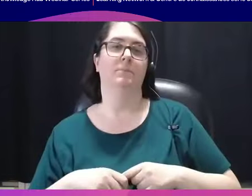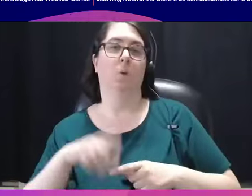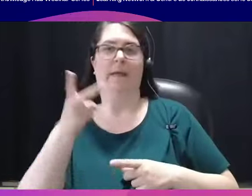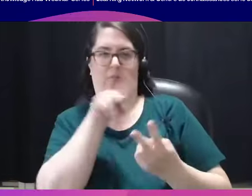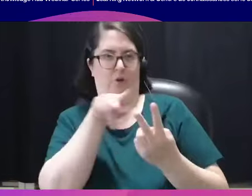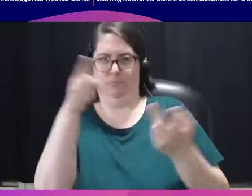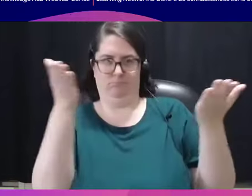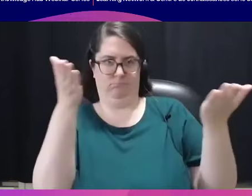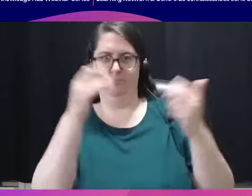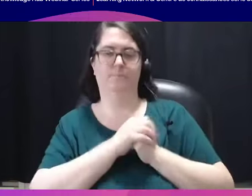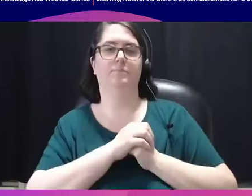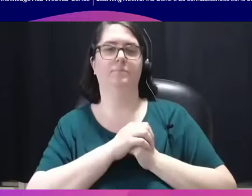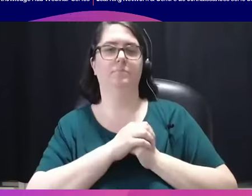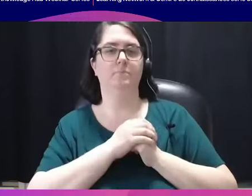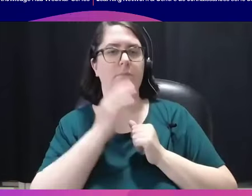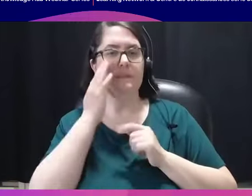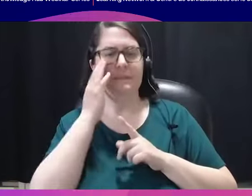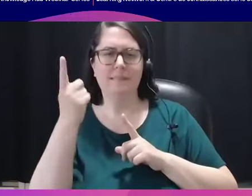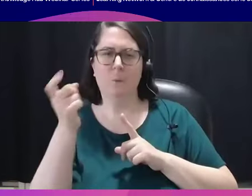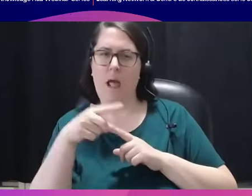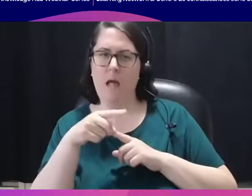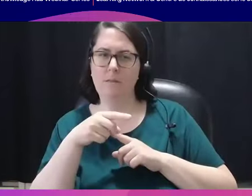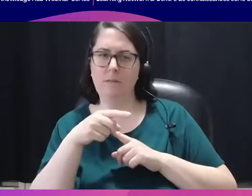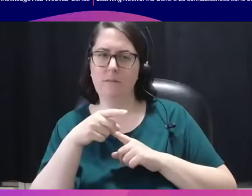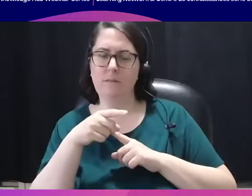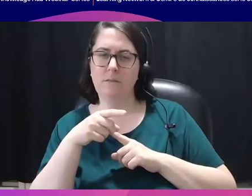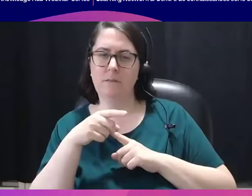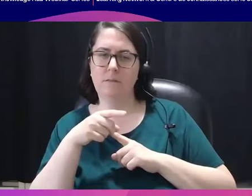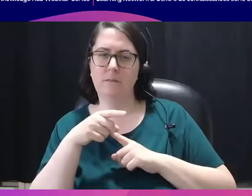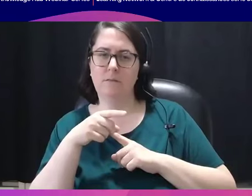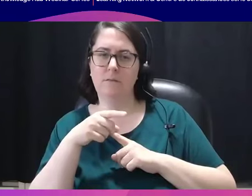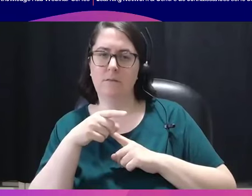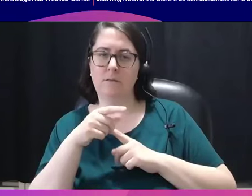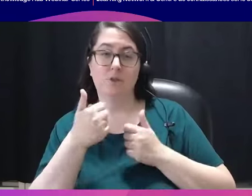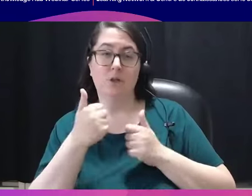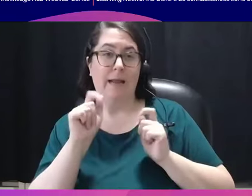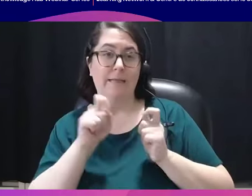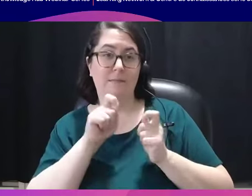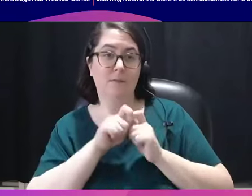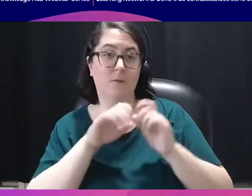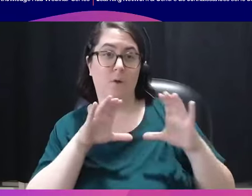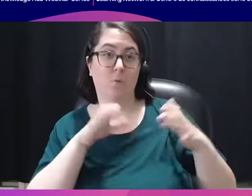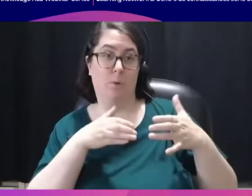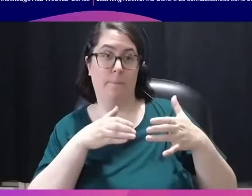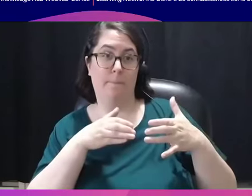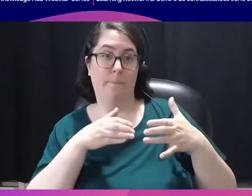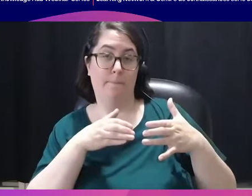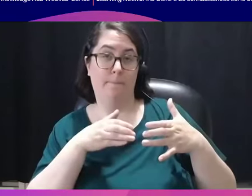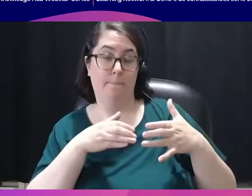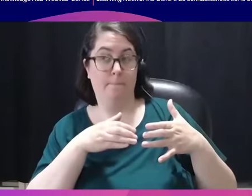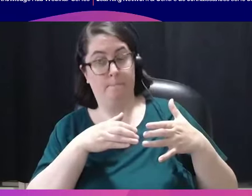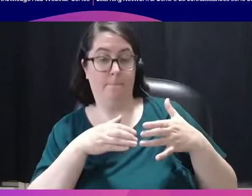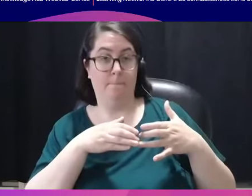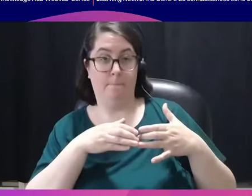you. Someone would like to know if there is a particular group or groups of